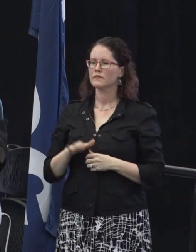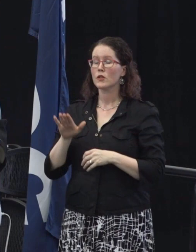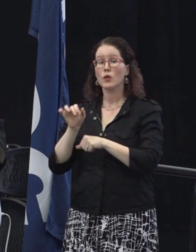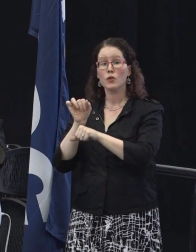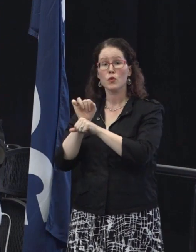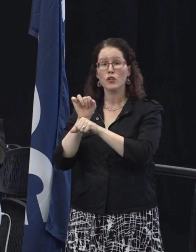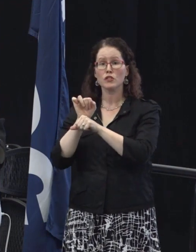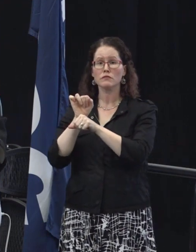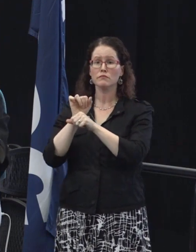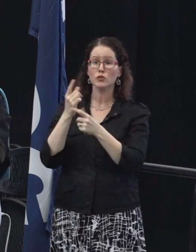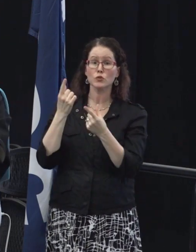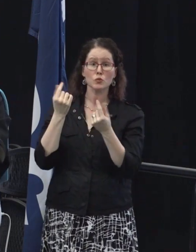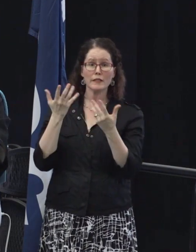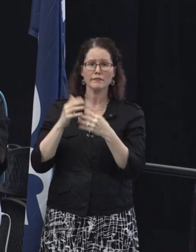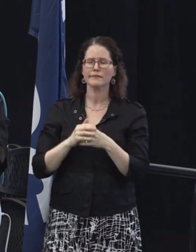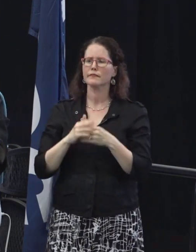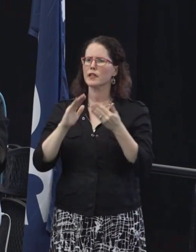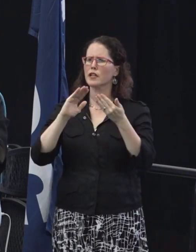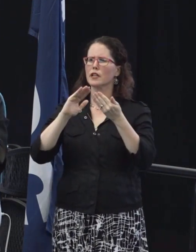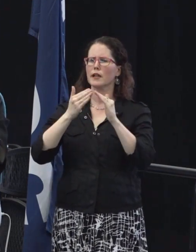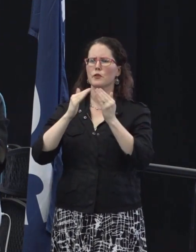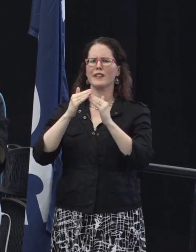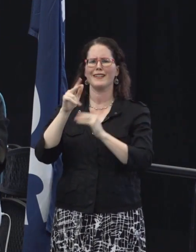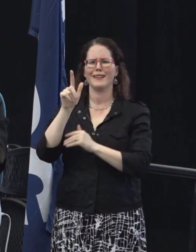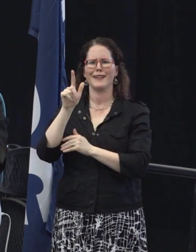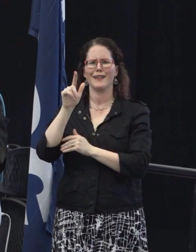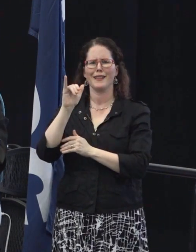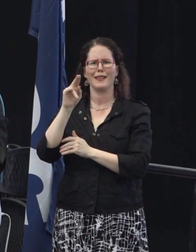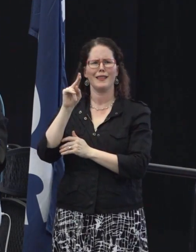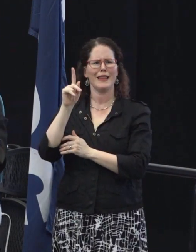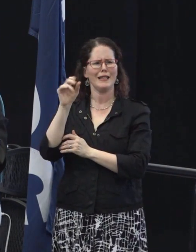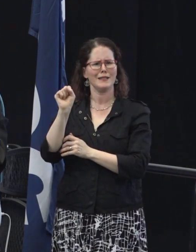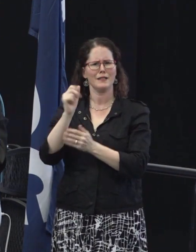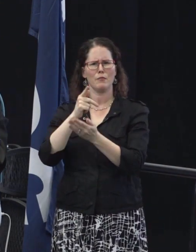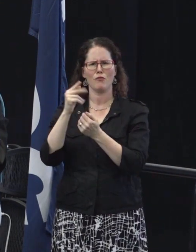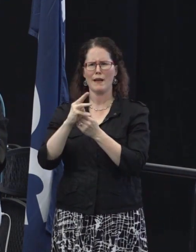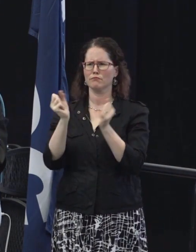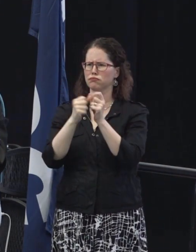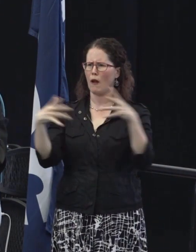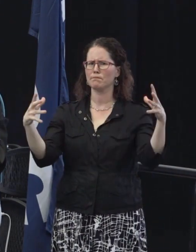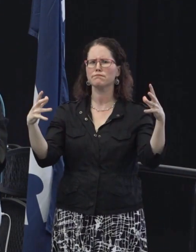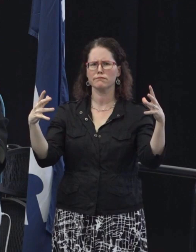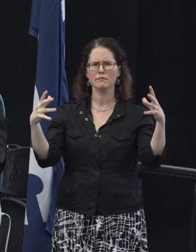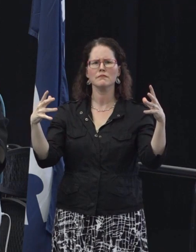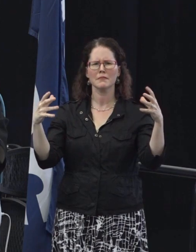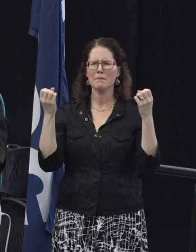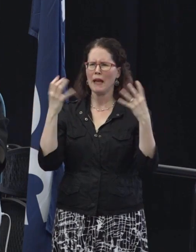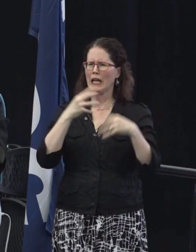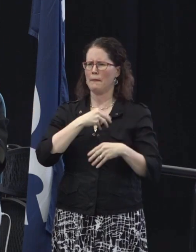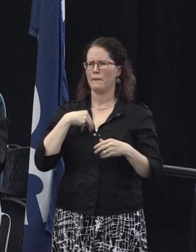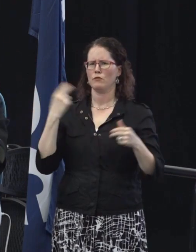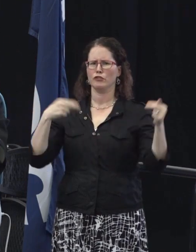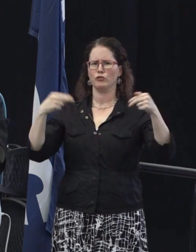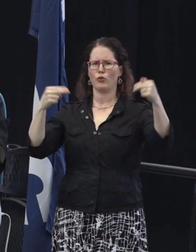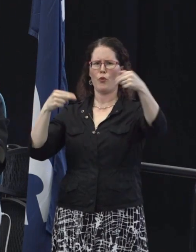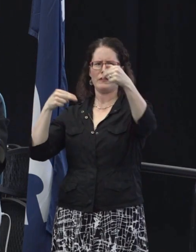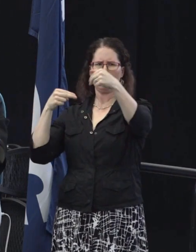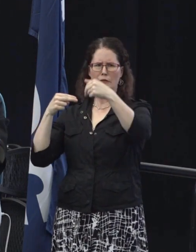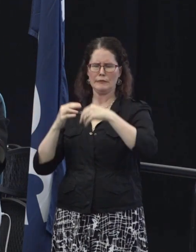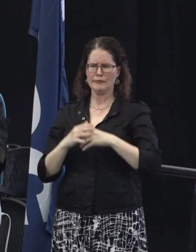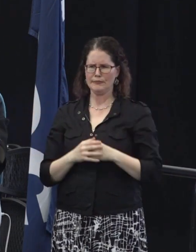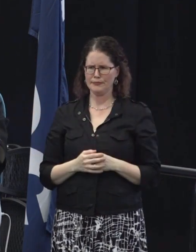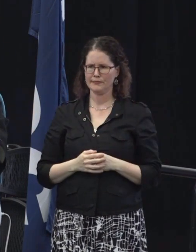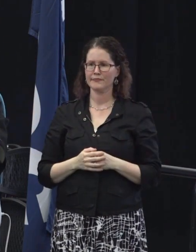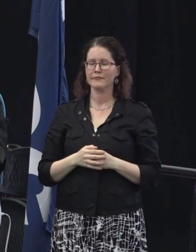expansion of the Community Links program from 6 to 175 organizational members, and the development of a